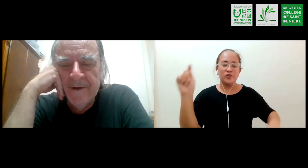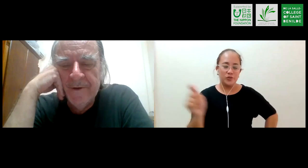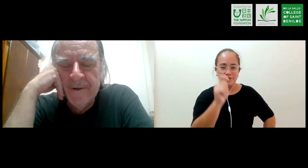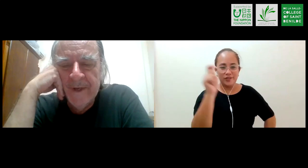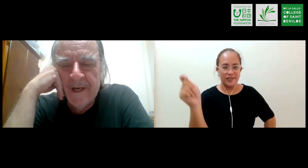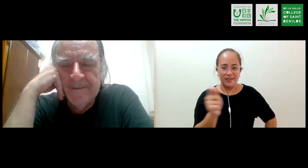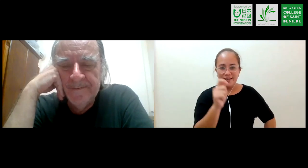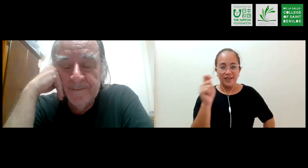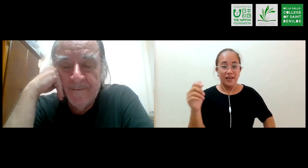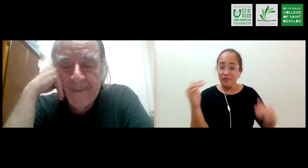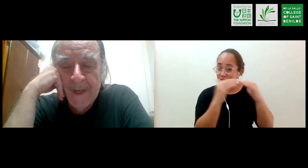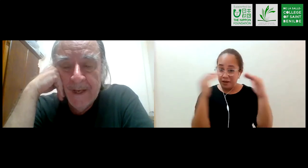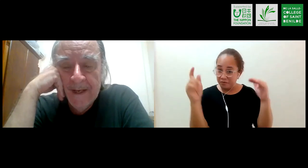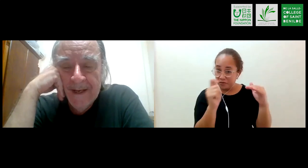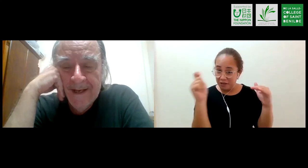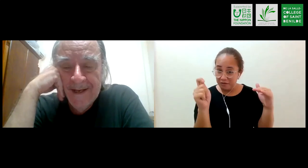tell me now.